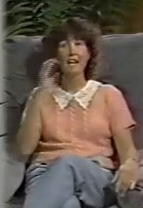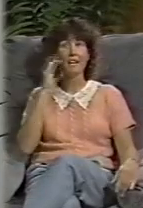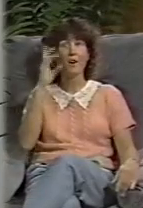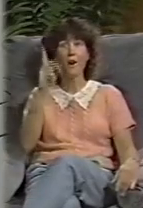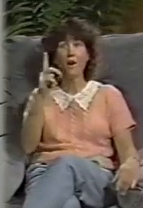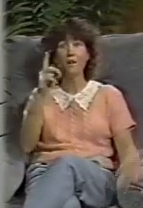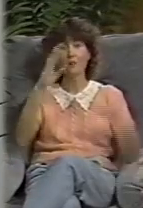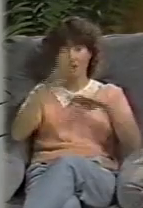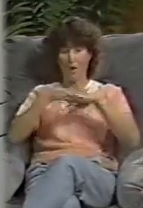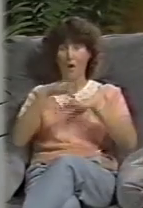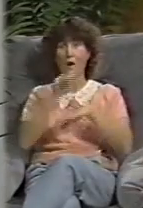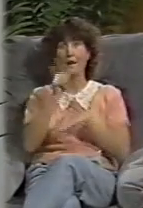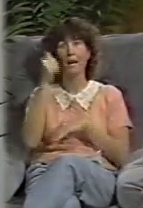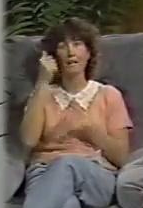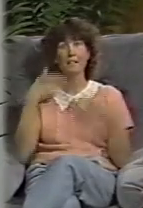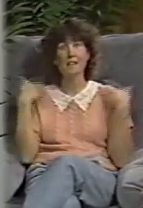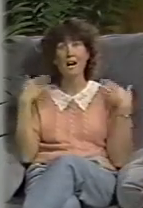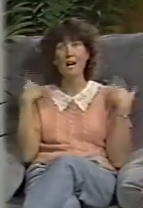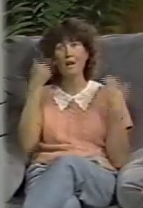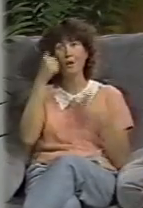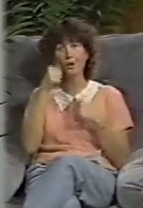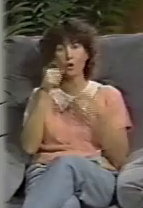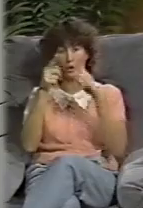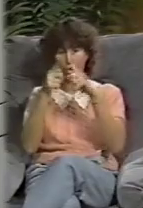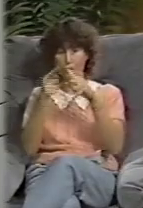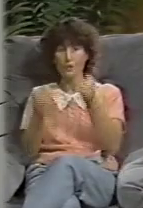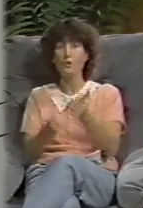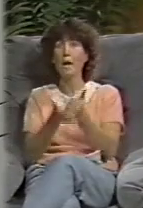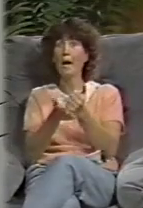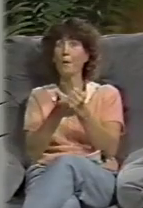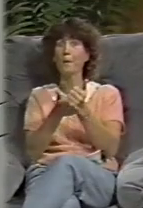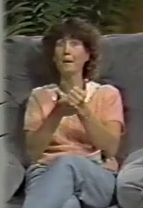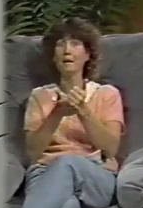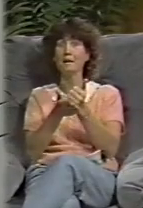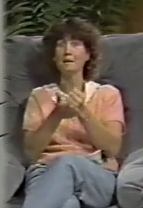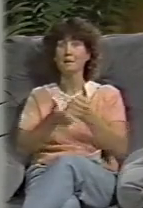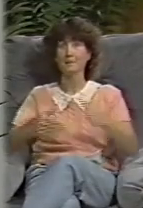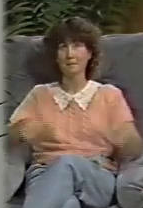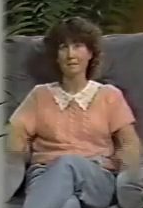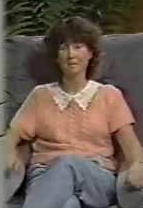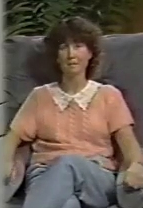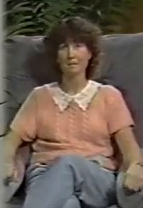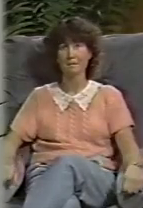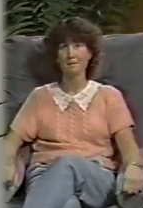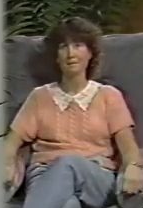They called on a young girl to help.